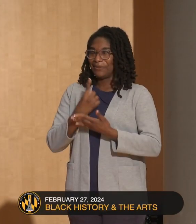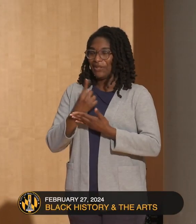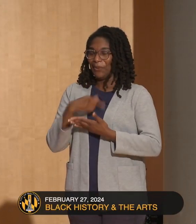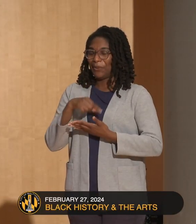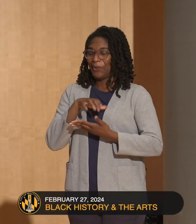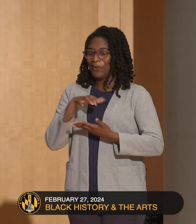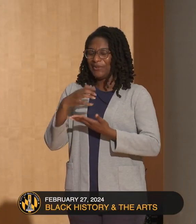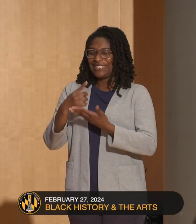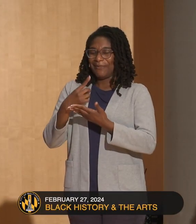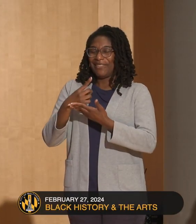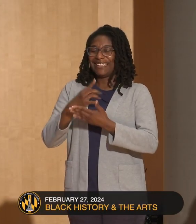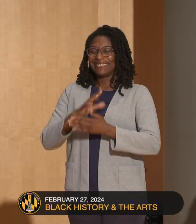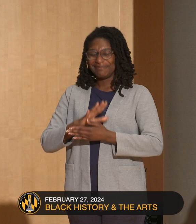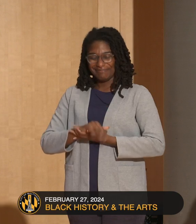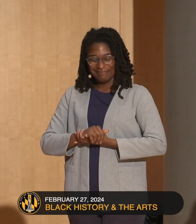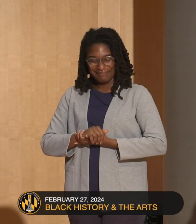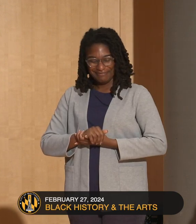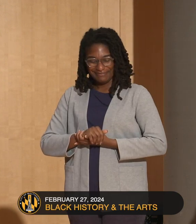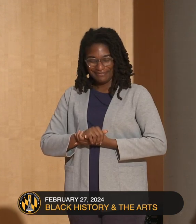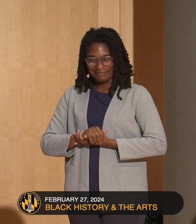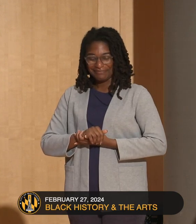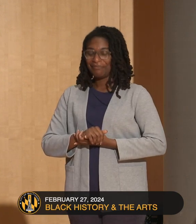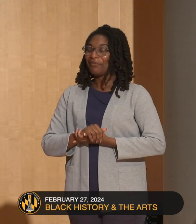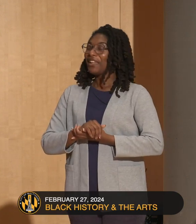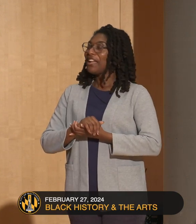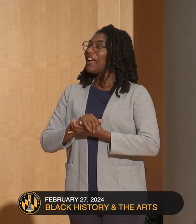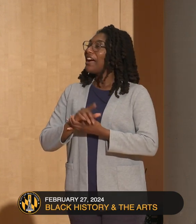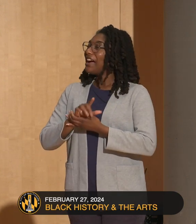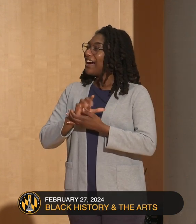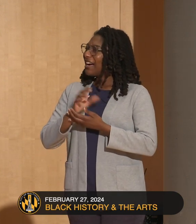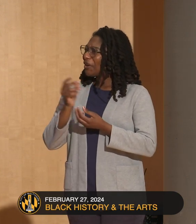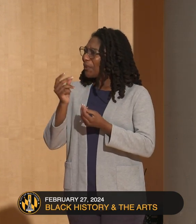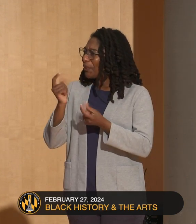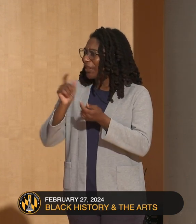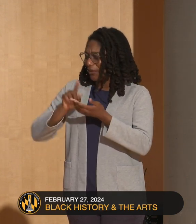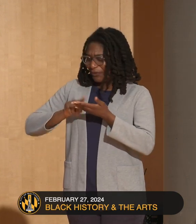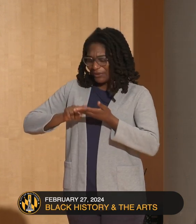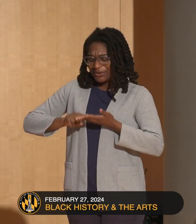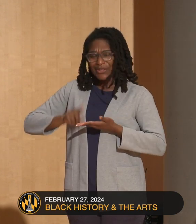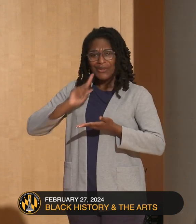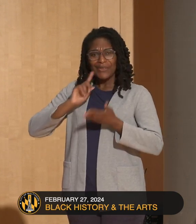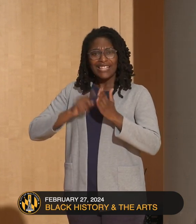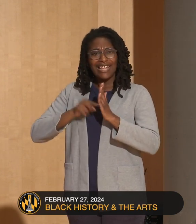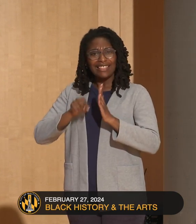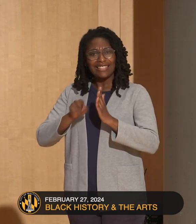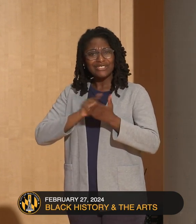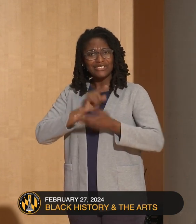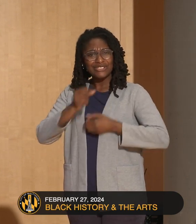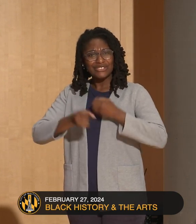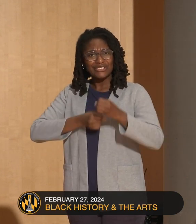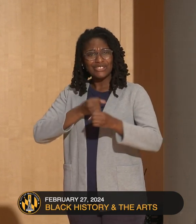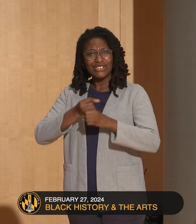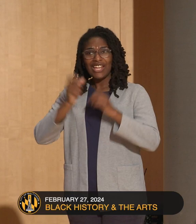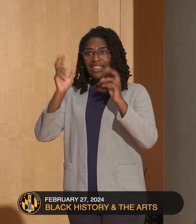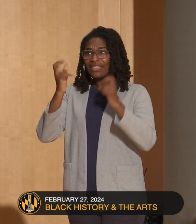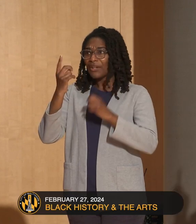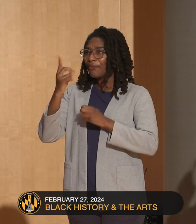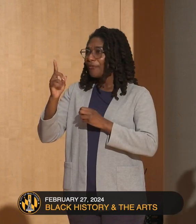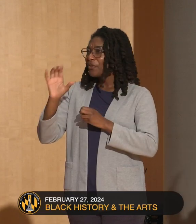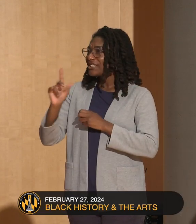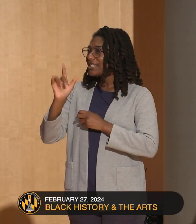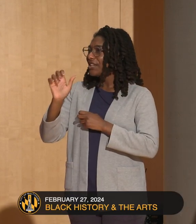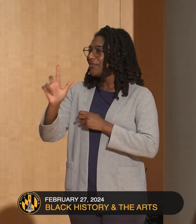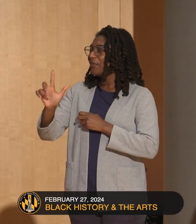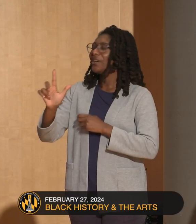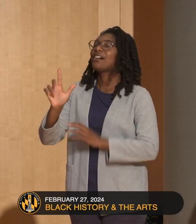something. And when I did the real quick research and realized that this year, the theme for Civil Rights Week,